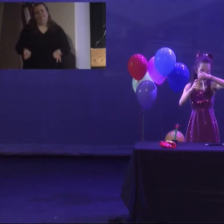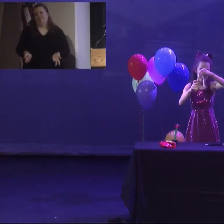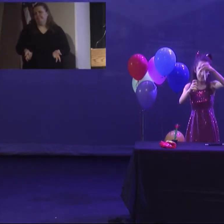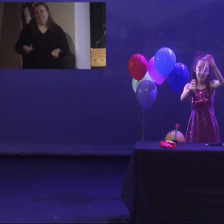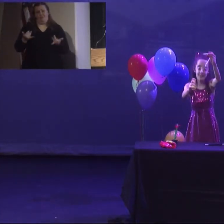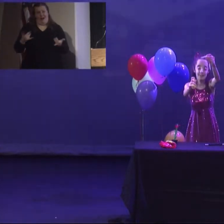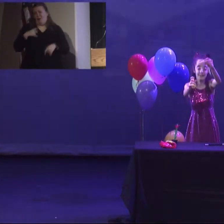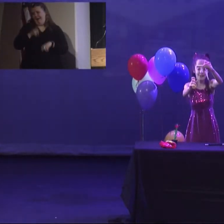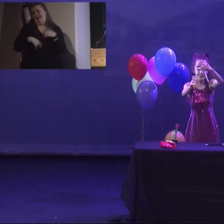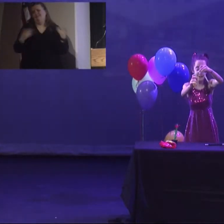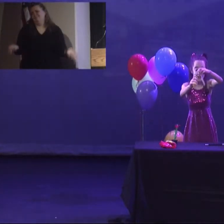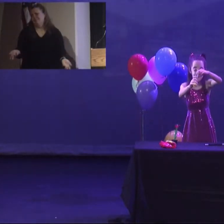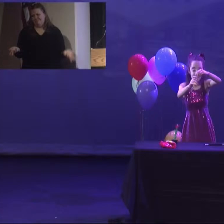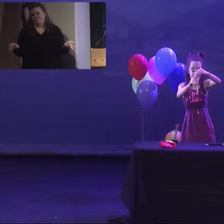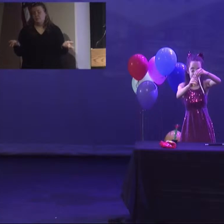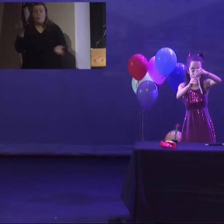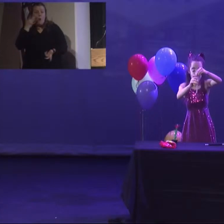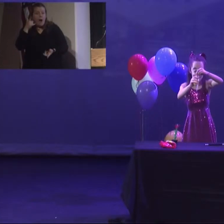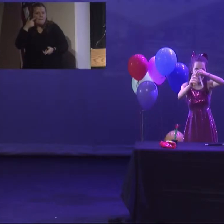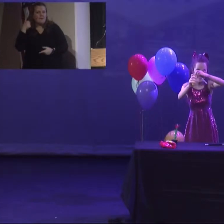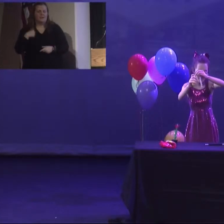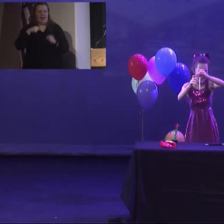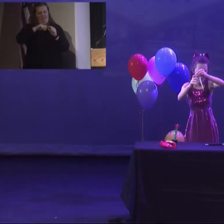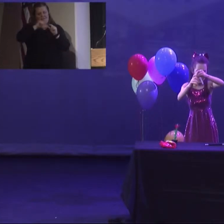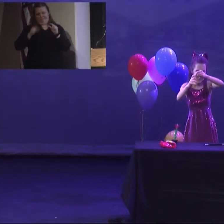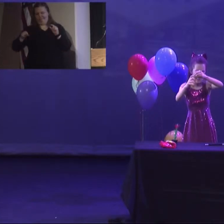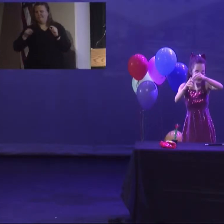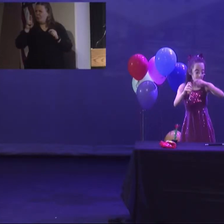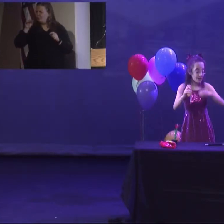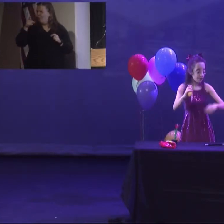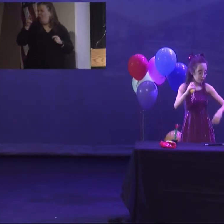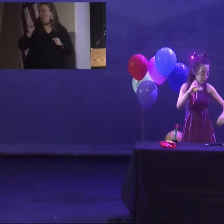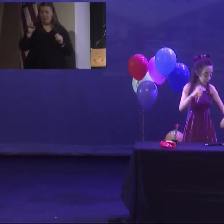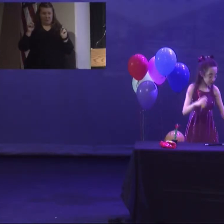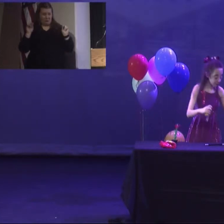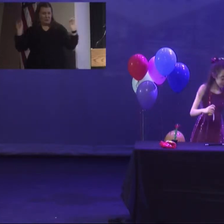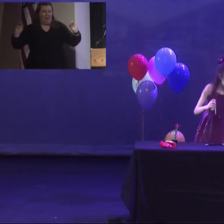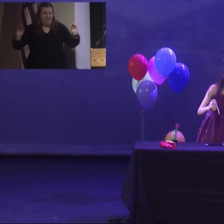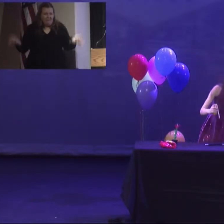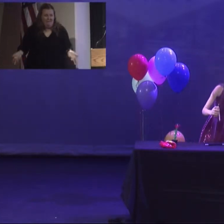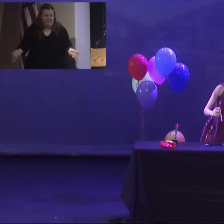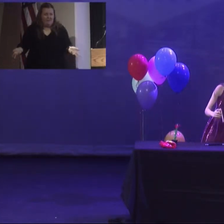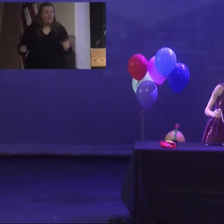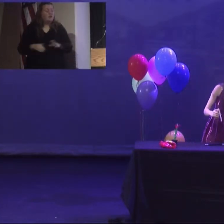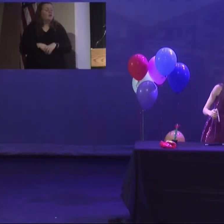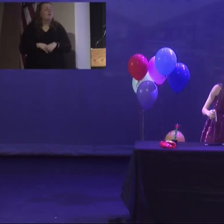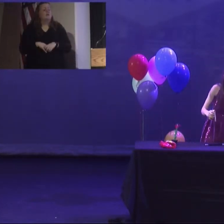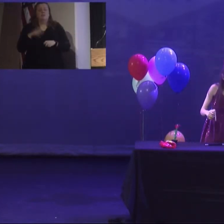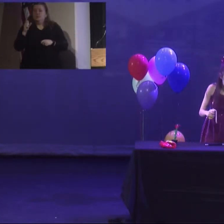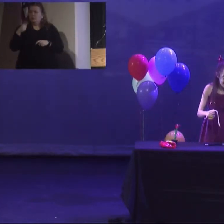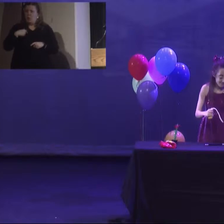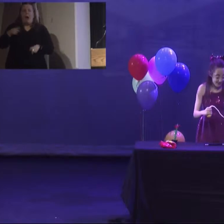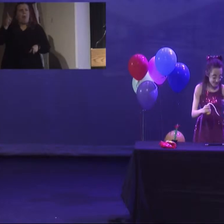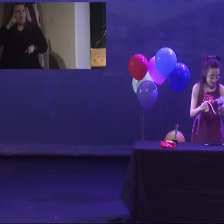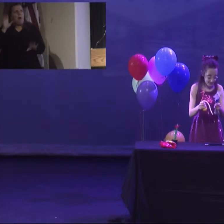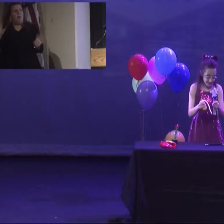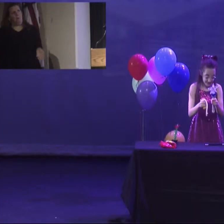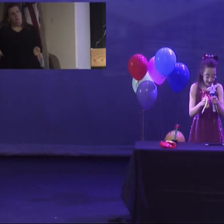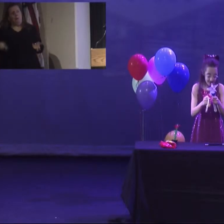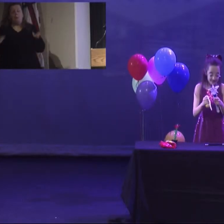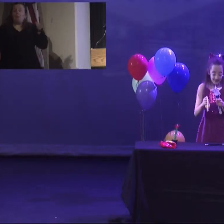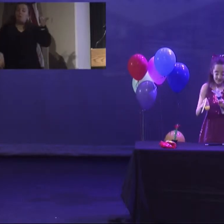of right now. Because I have this rope, but it doesn't really do anything. So, I thought